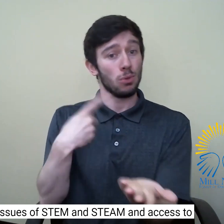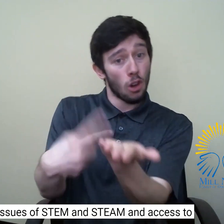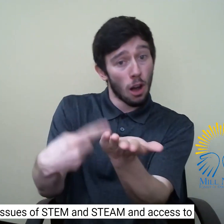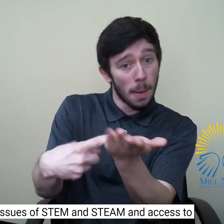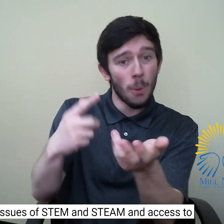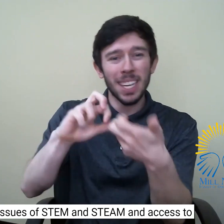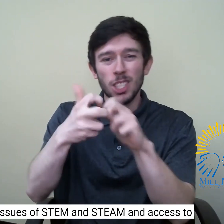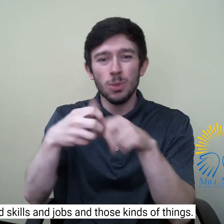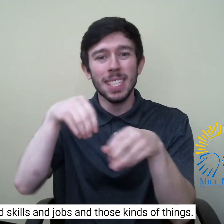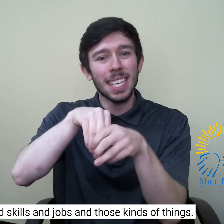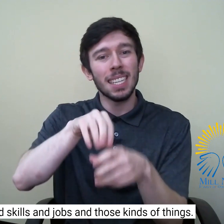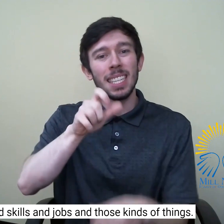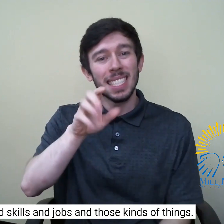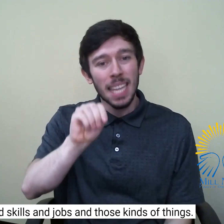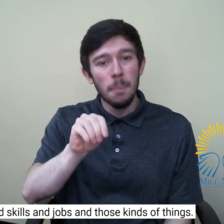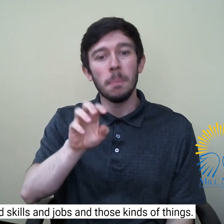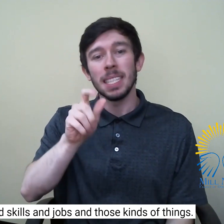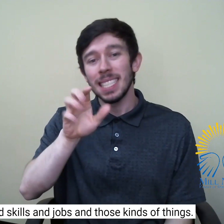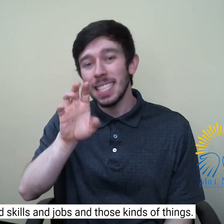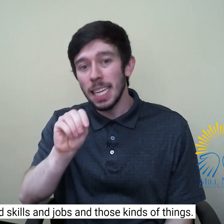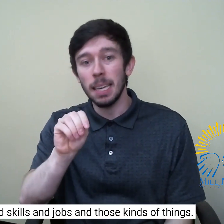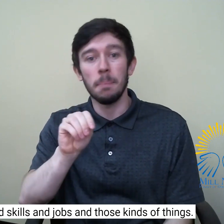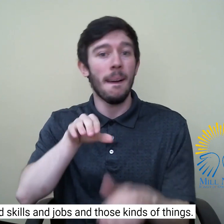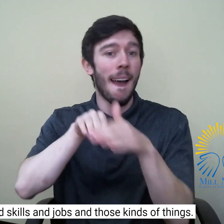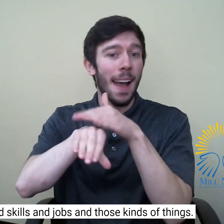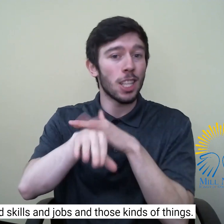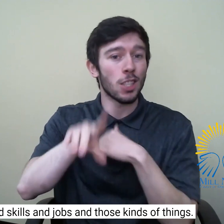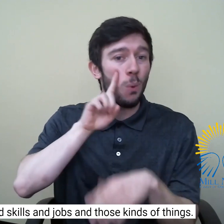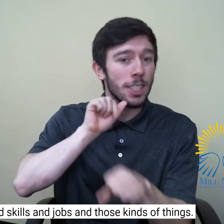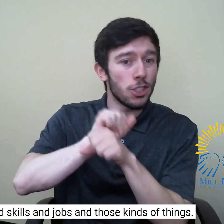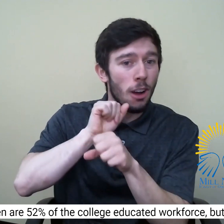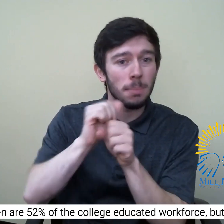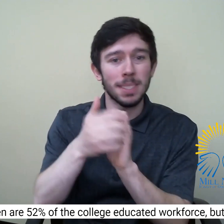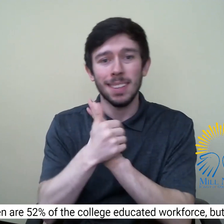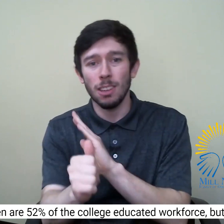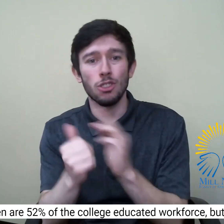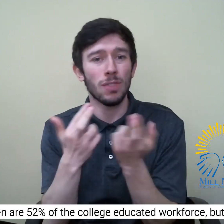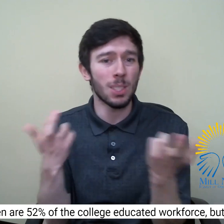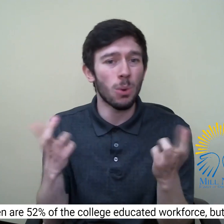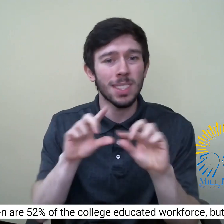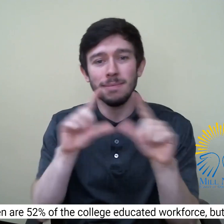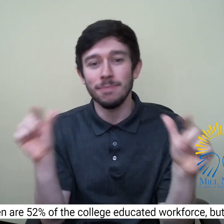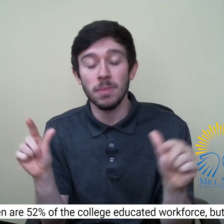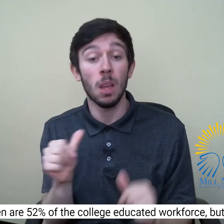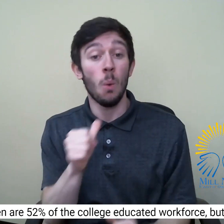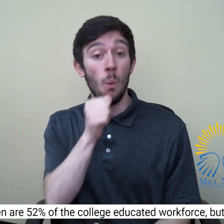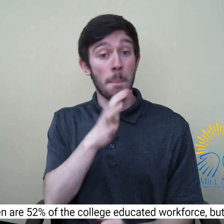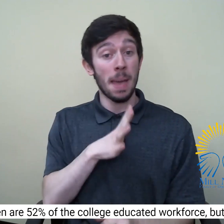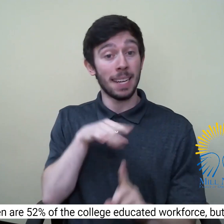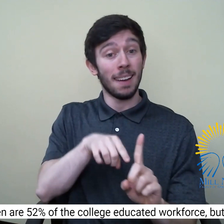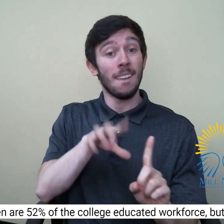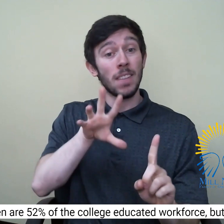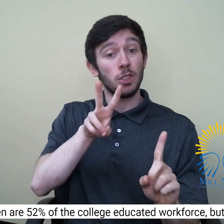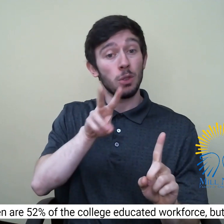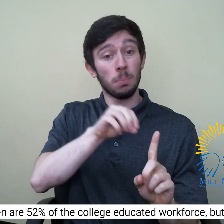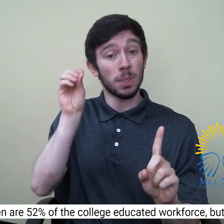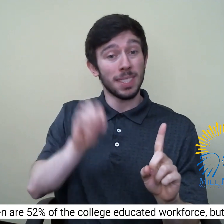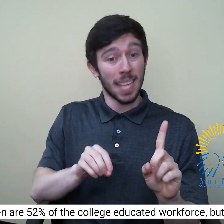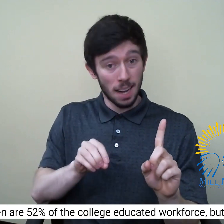and access to education and skills and jobs and those kinds of things. We know that women are 52% of the college educated workforce, but